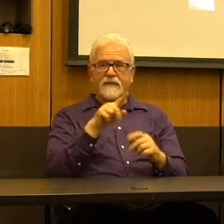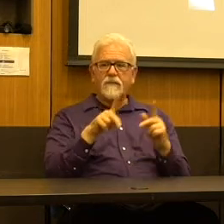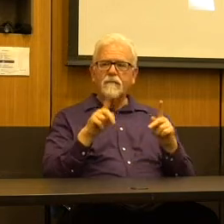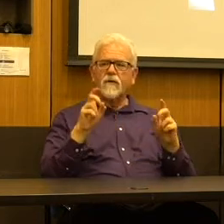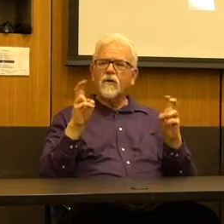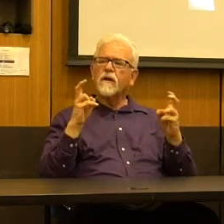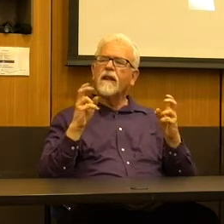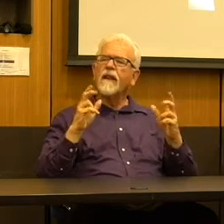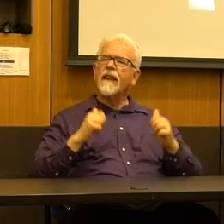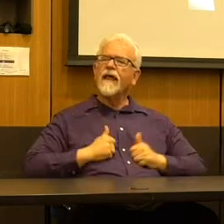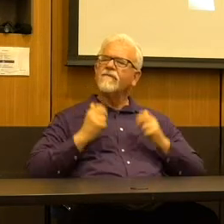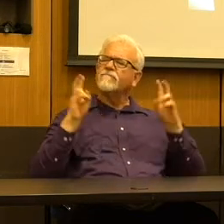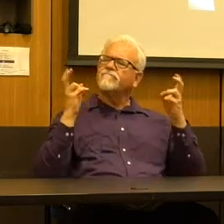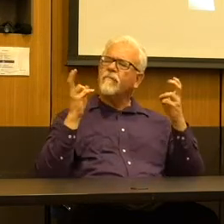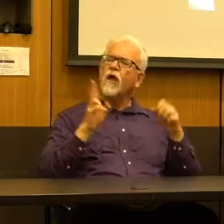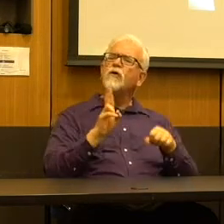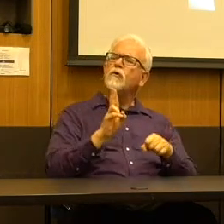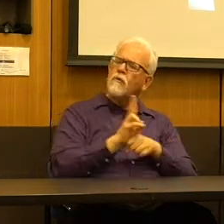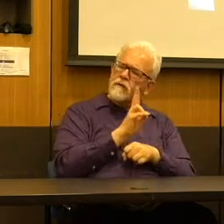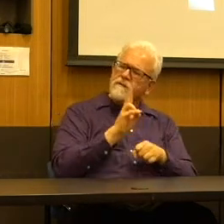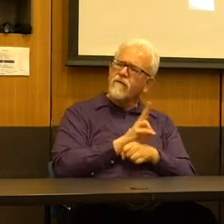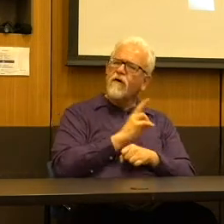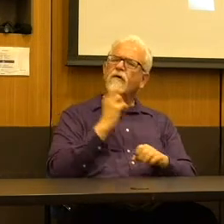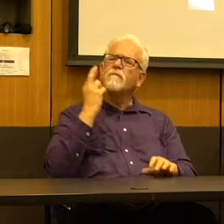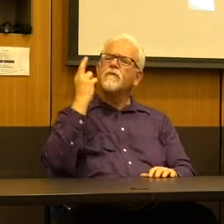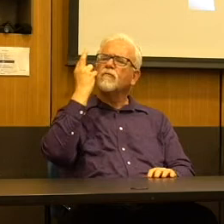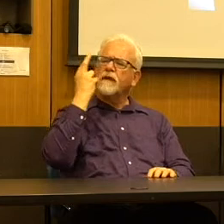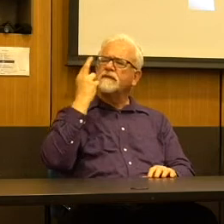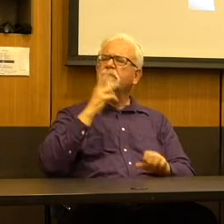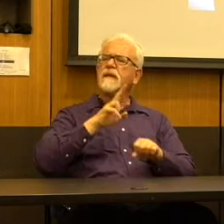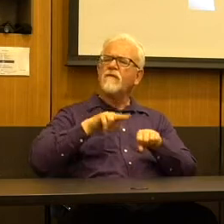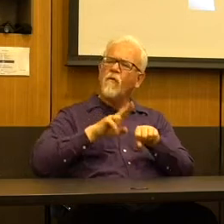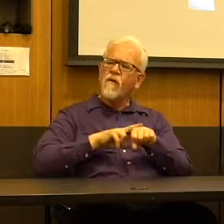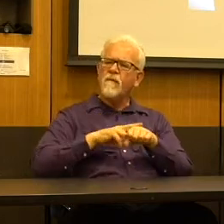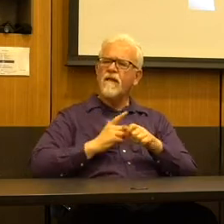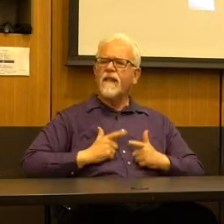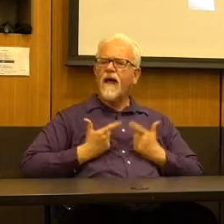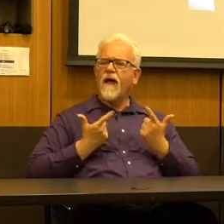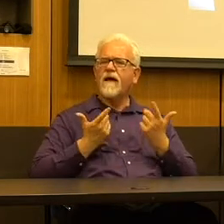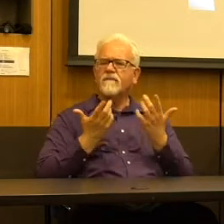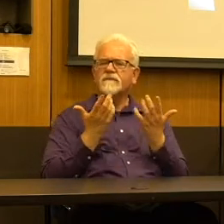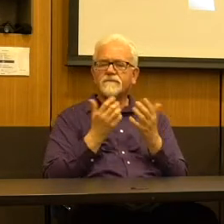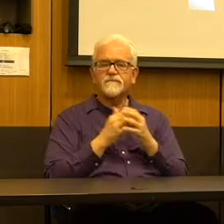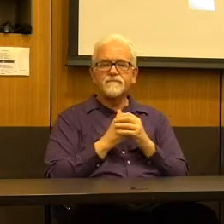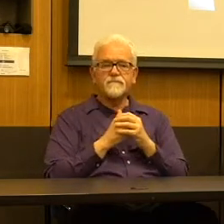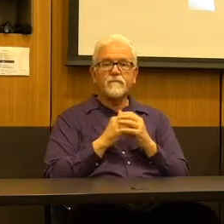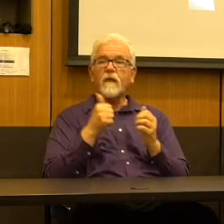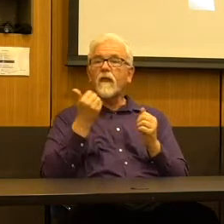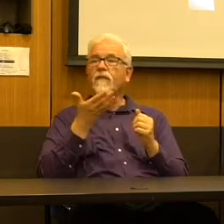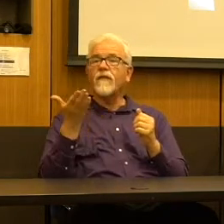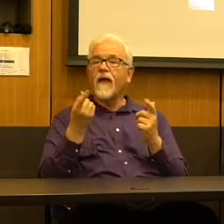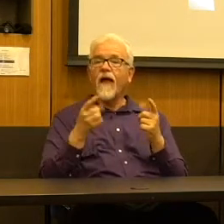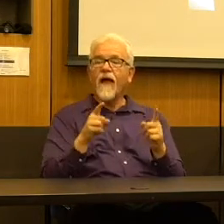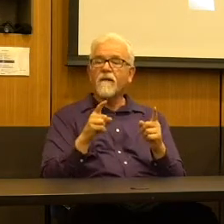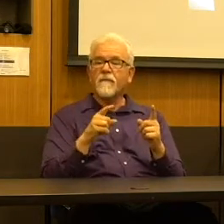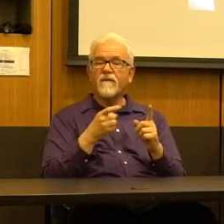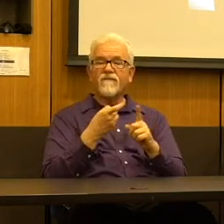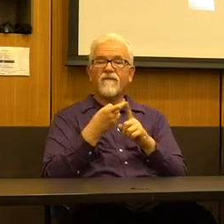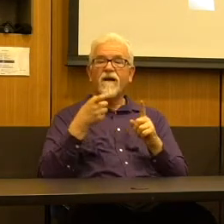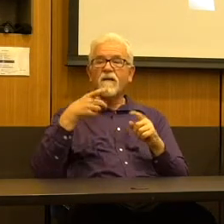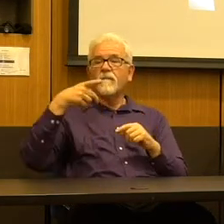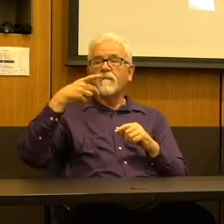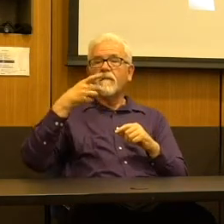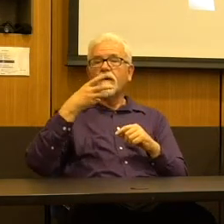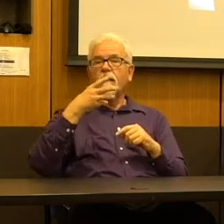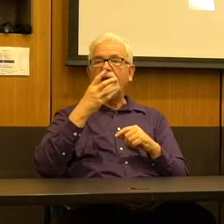called useful, reasonably normal lives. The other thing that happened, though, especially from the Pacific Theater